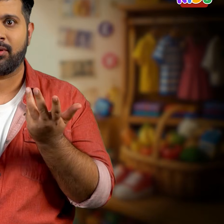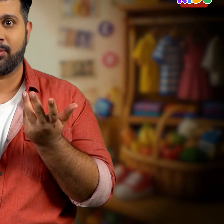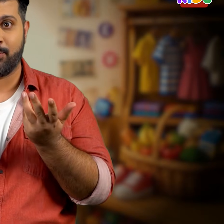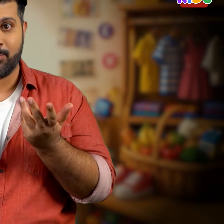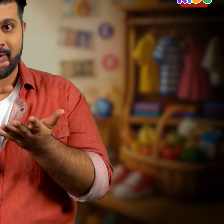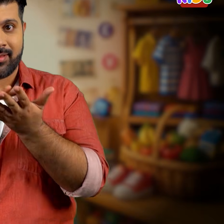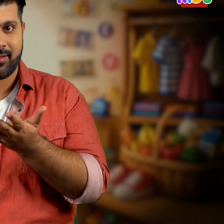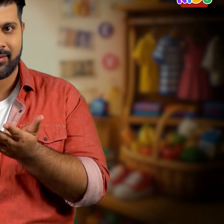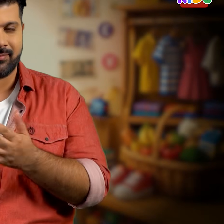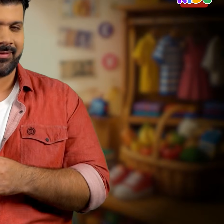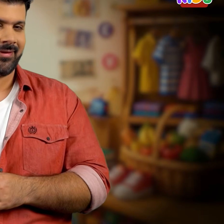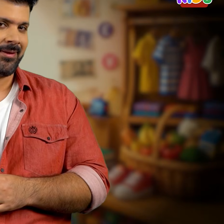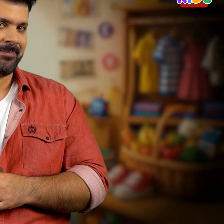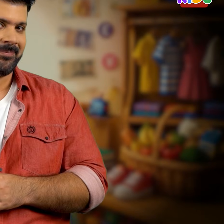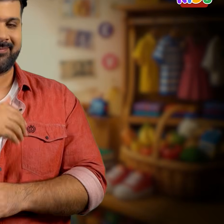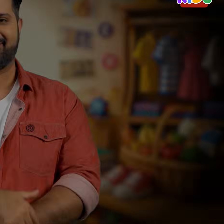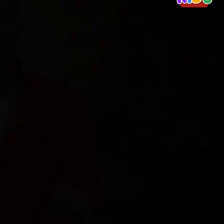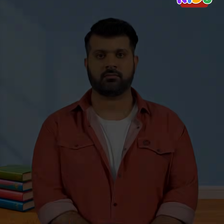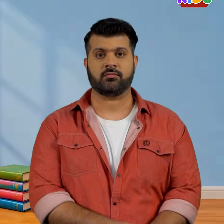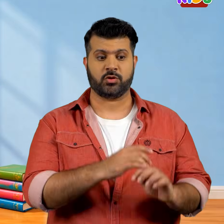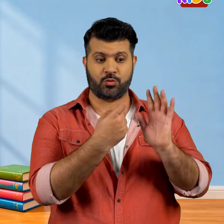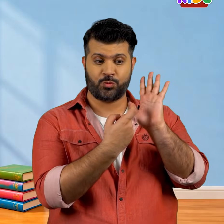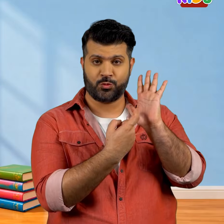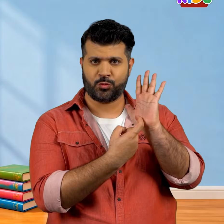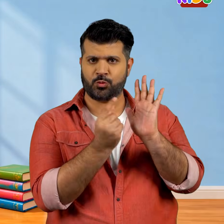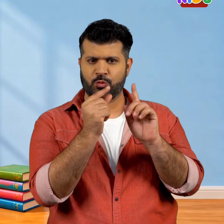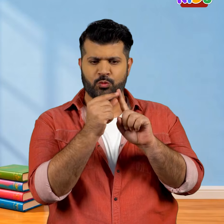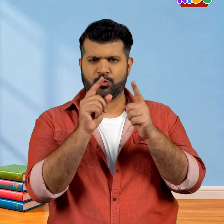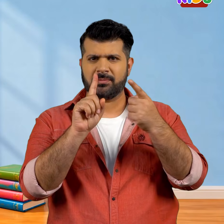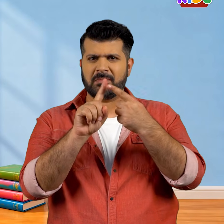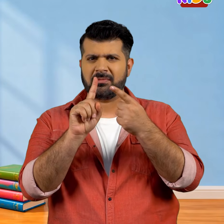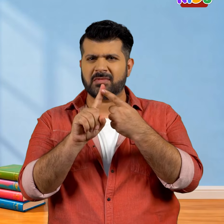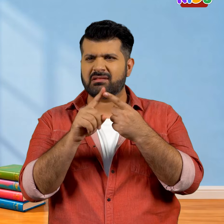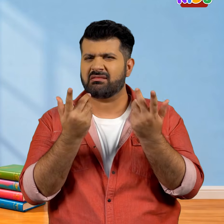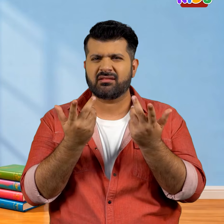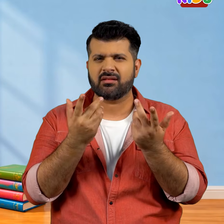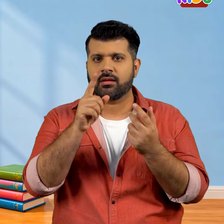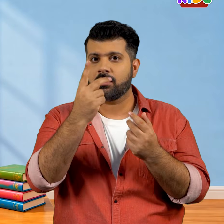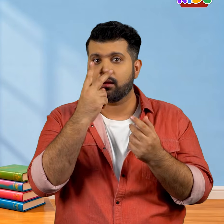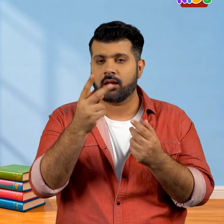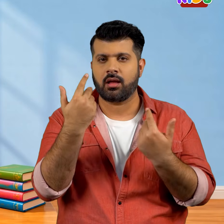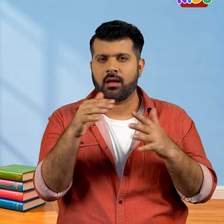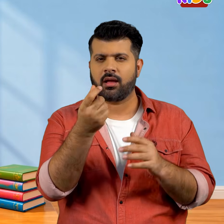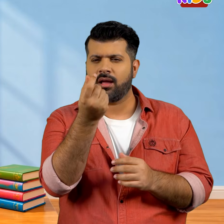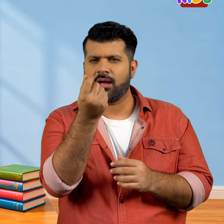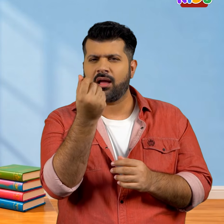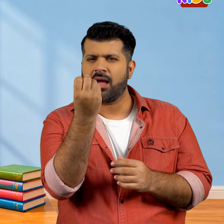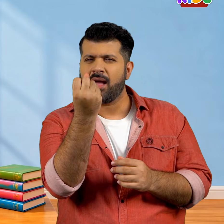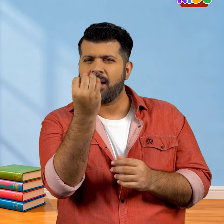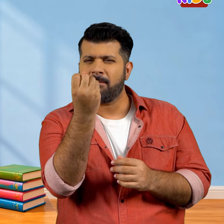money? Do you want to learn? Come along. Rupee. What is it? You may have seen amounts